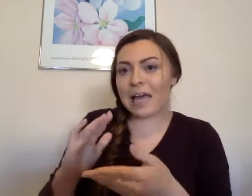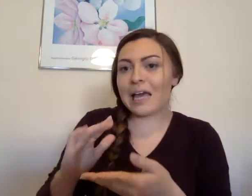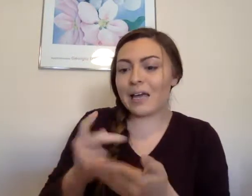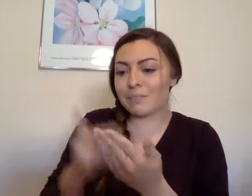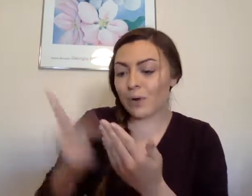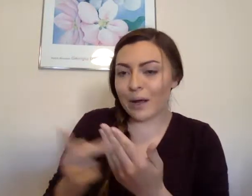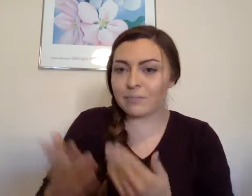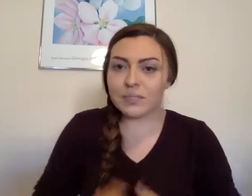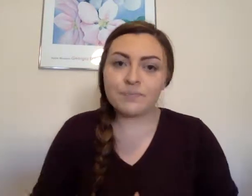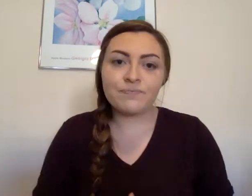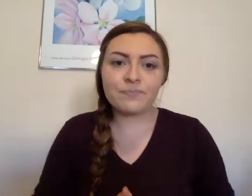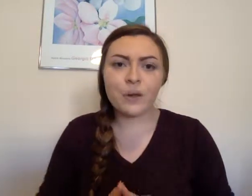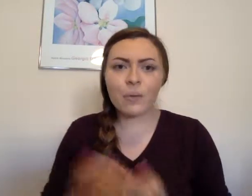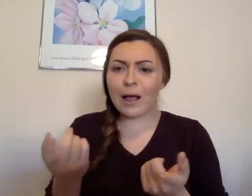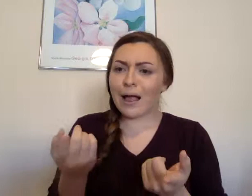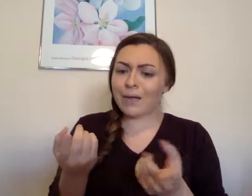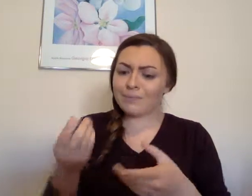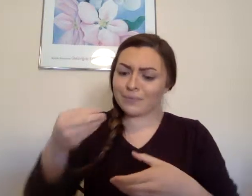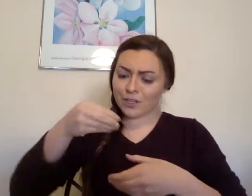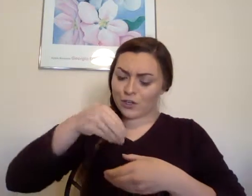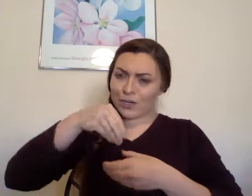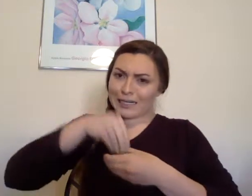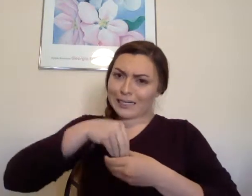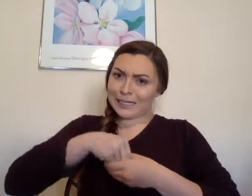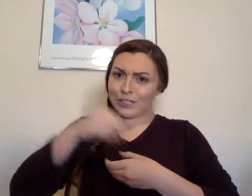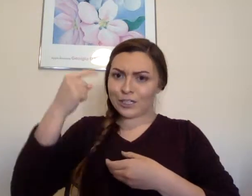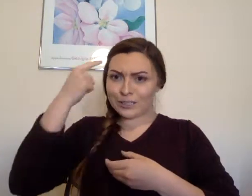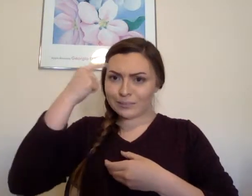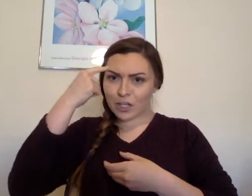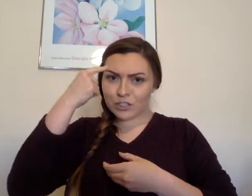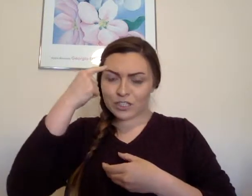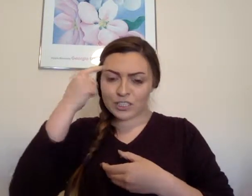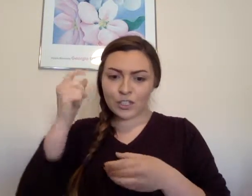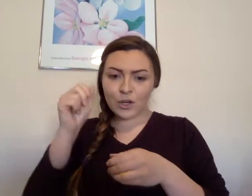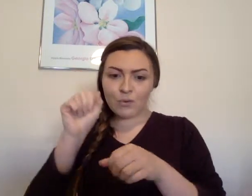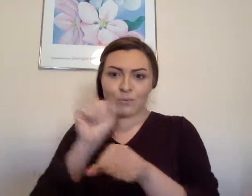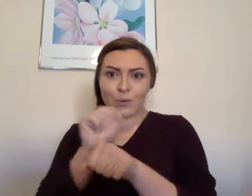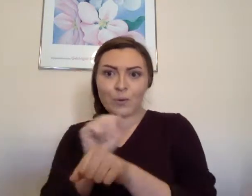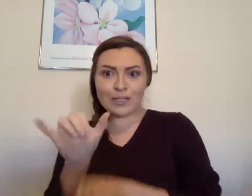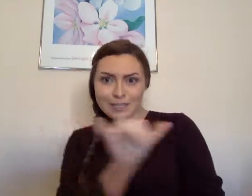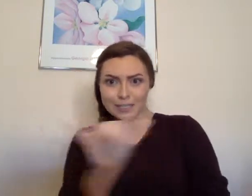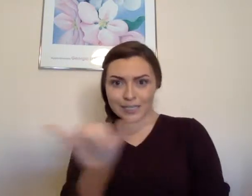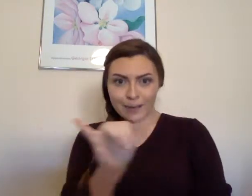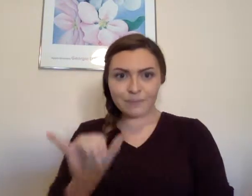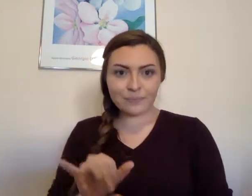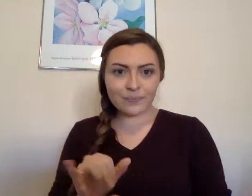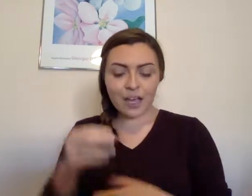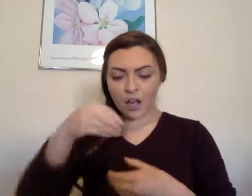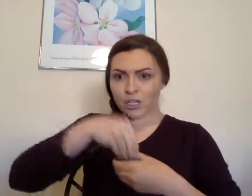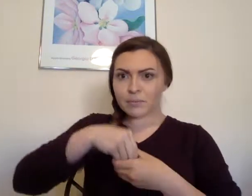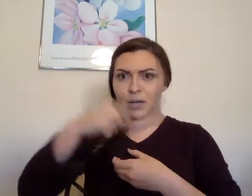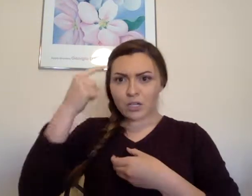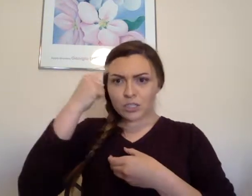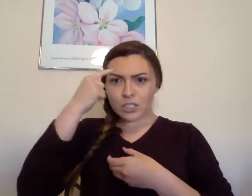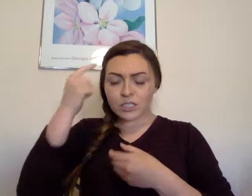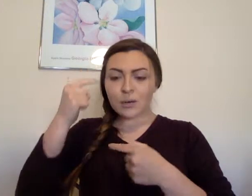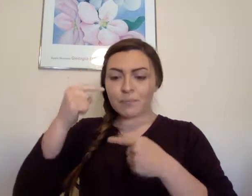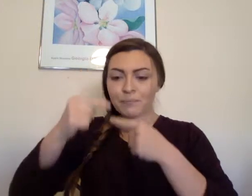it turns out your subconscious works much the same way. In fact, our subconscious will process up to